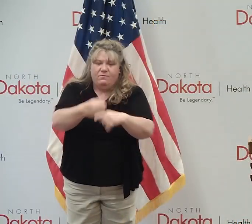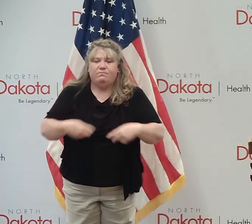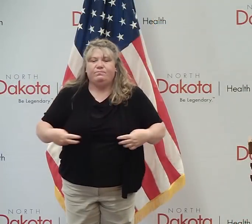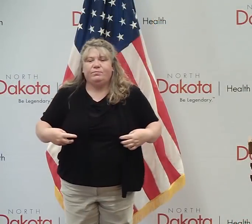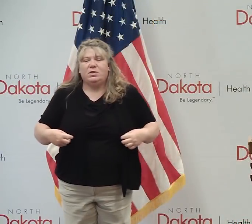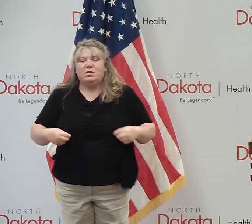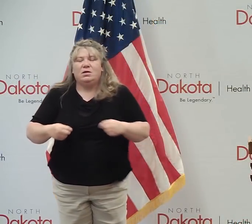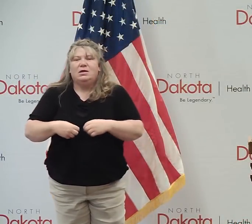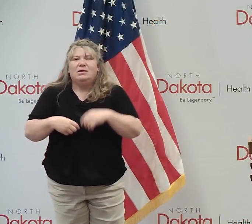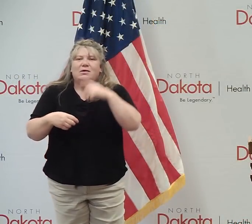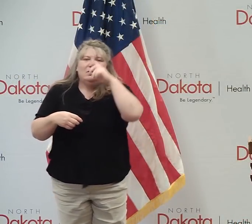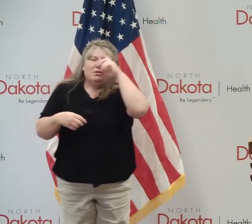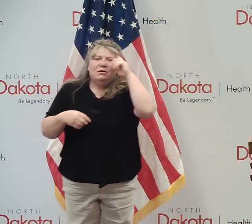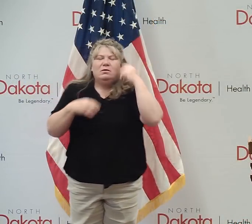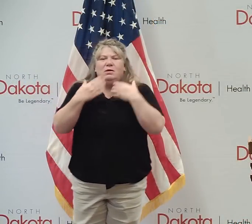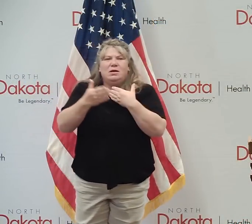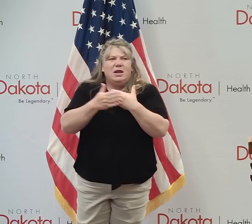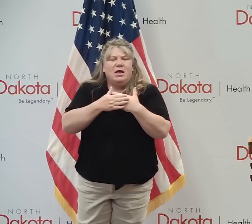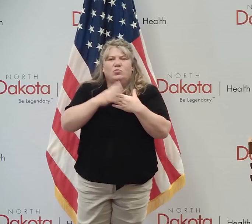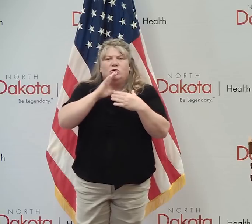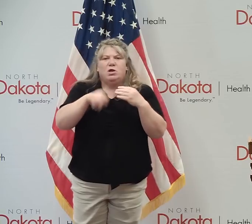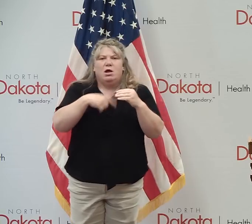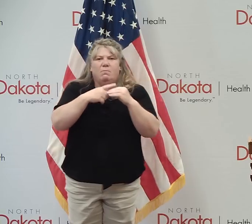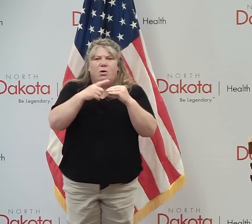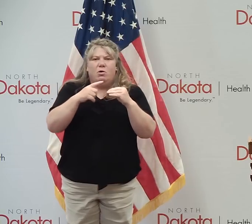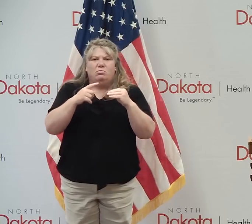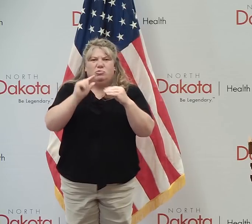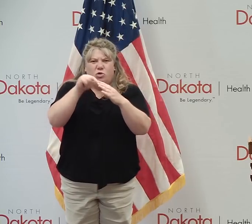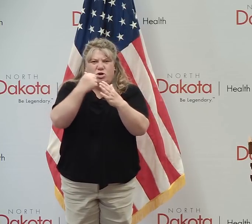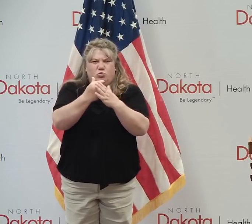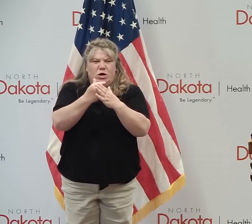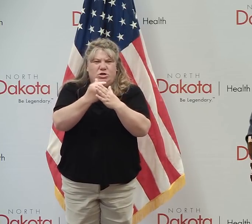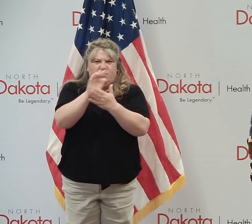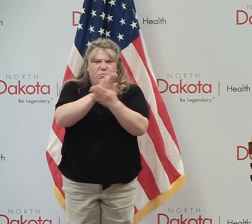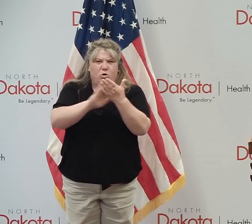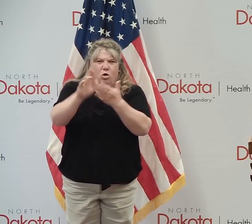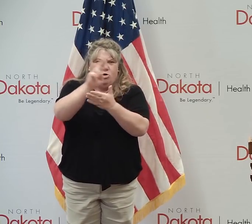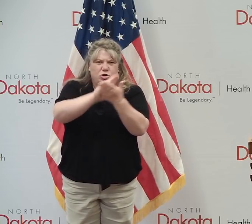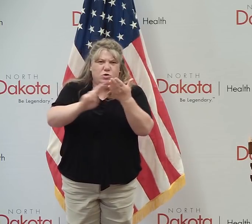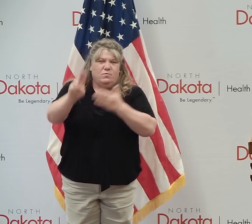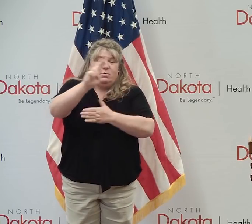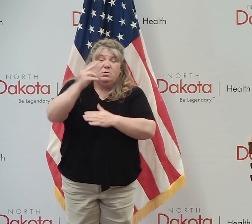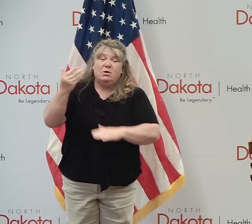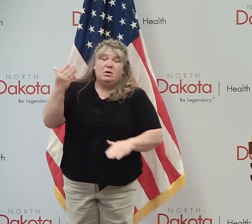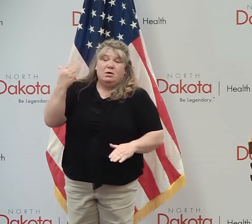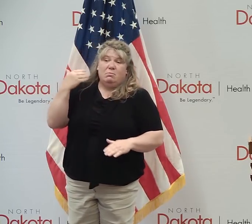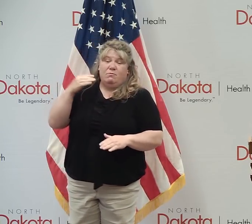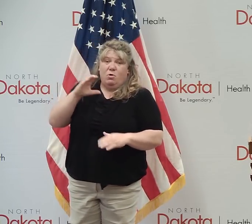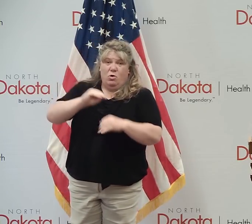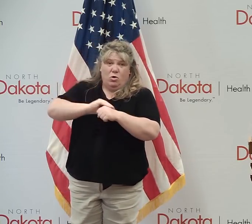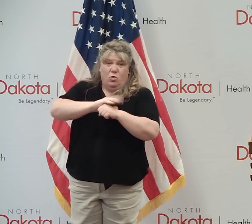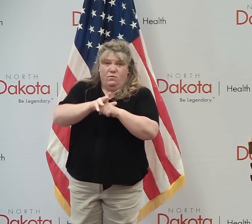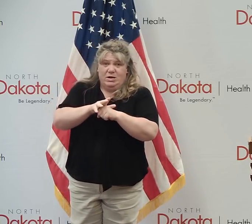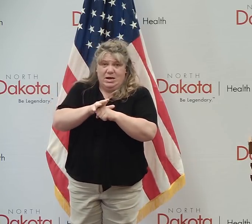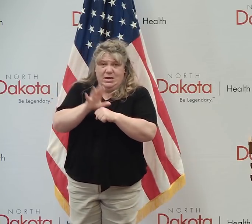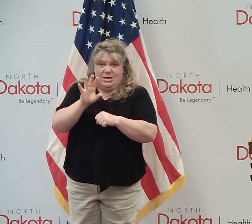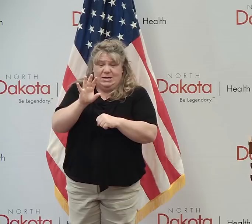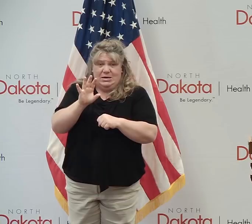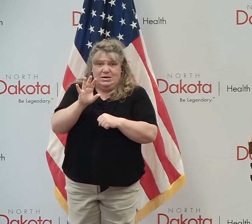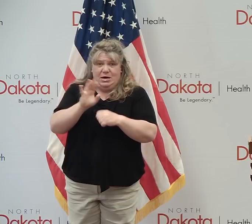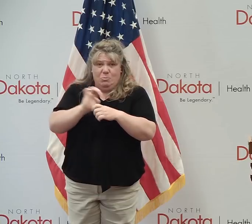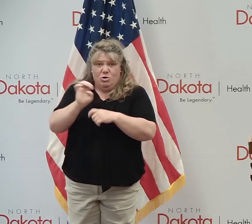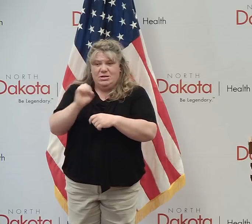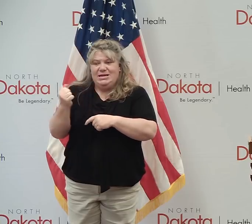Next up, we want to talk about higher education graduation. And of course, prior to the COVID-19 emergency today, May